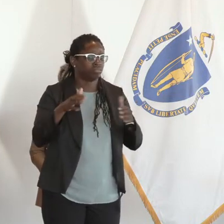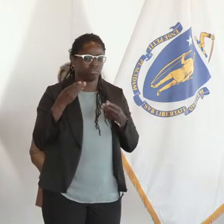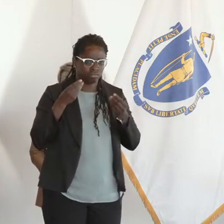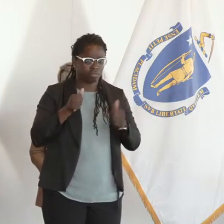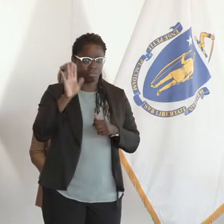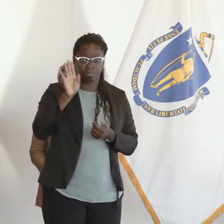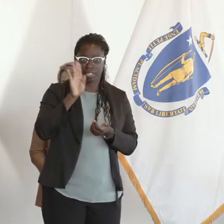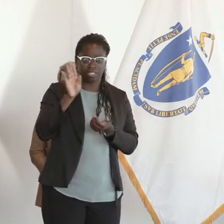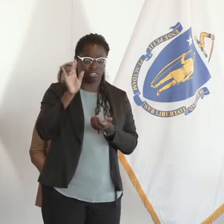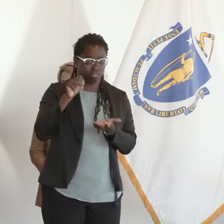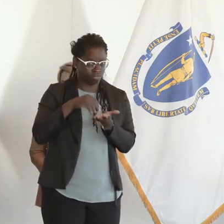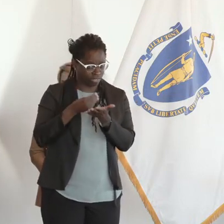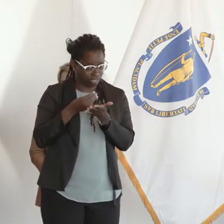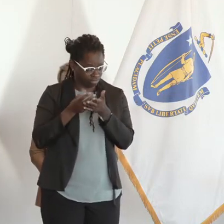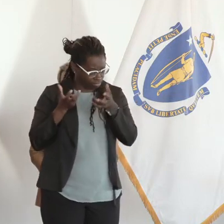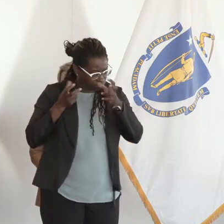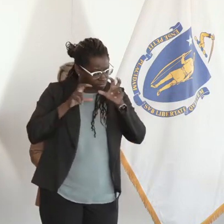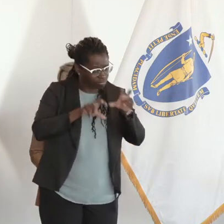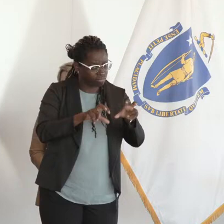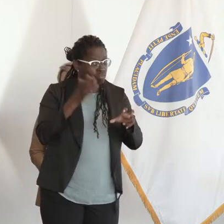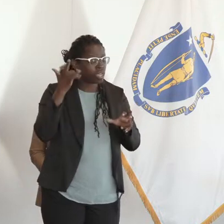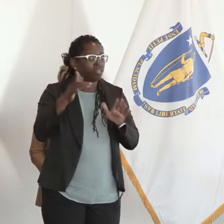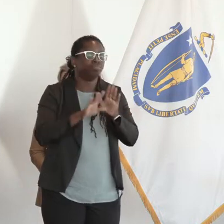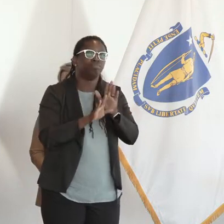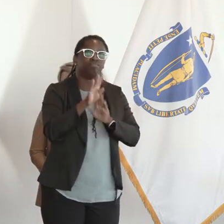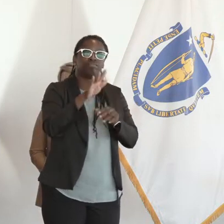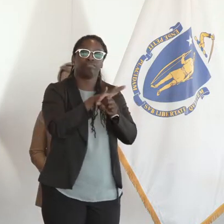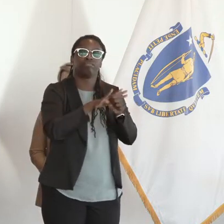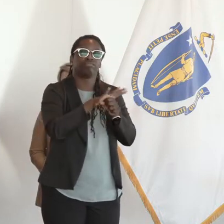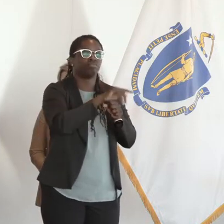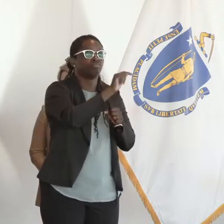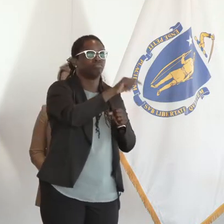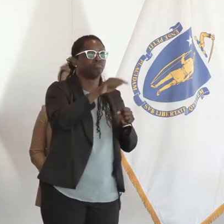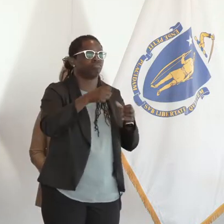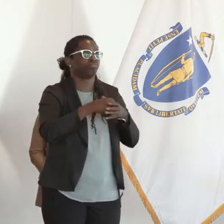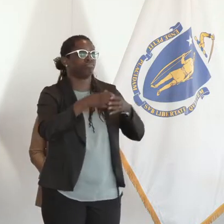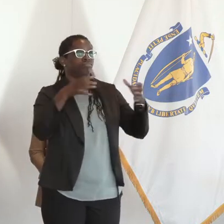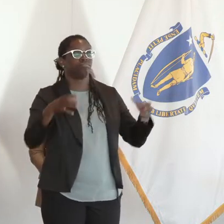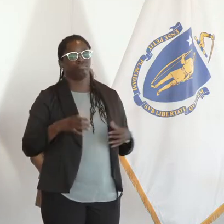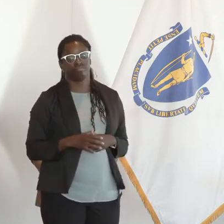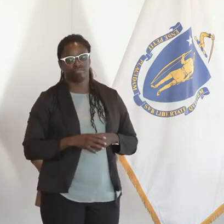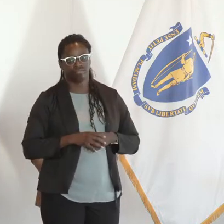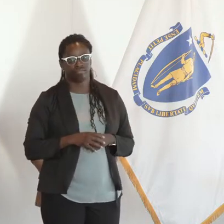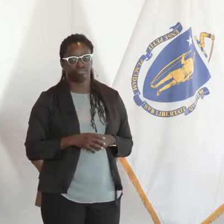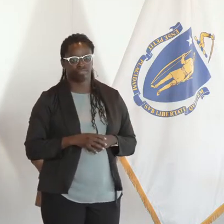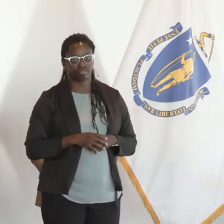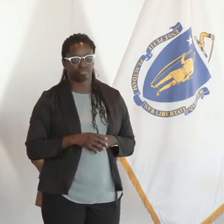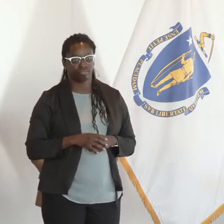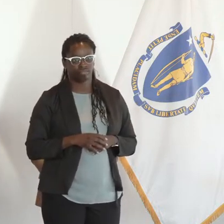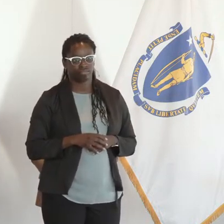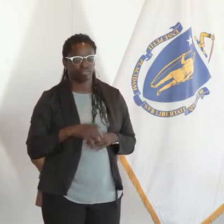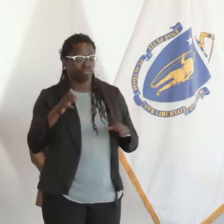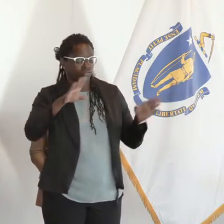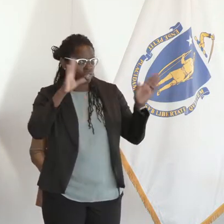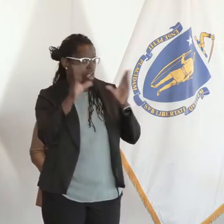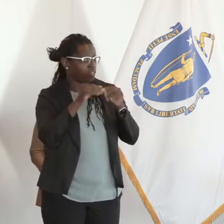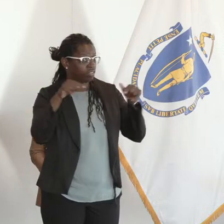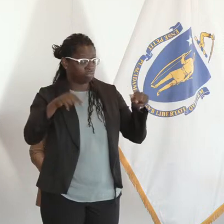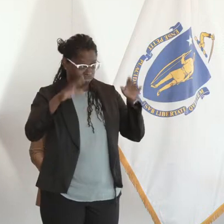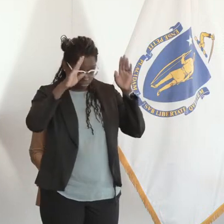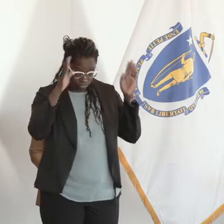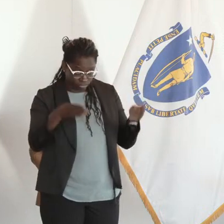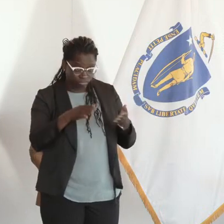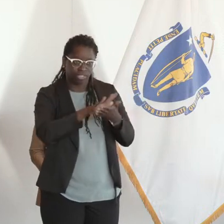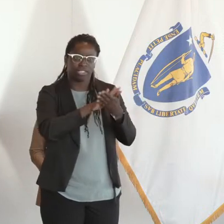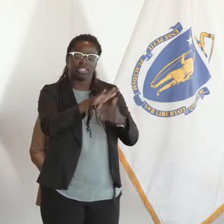these thriving jurisdictions. With the conference's focus on clean energy, I'll note